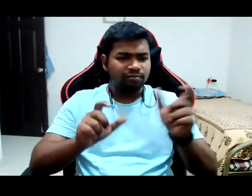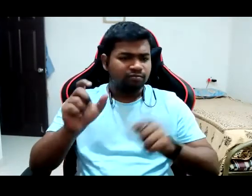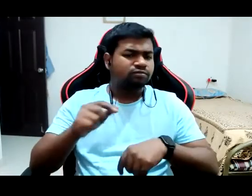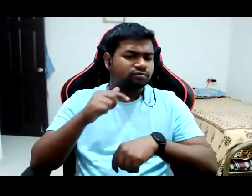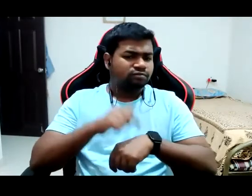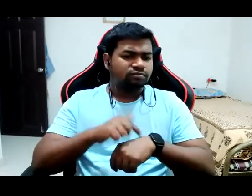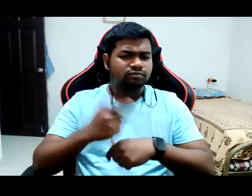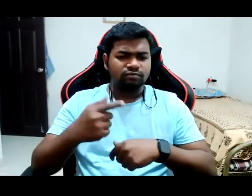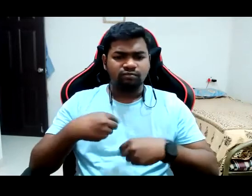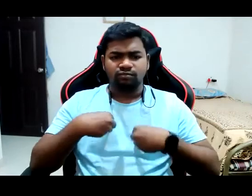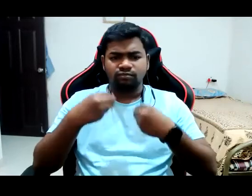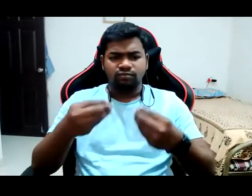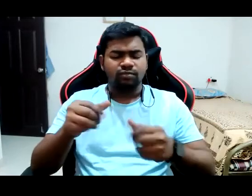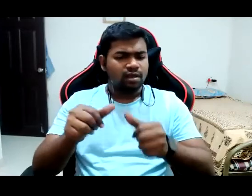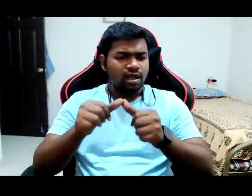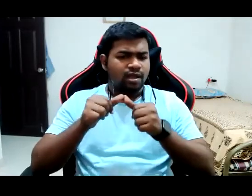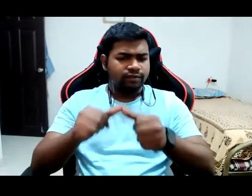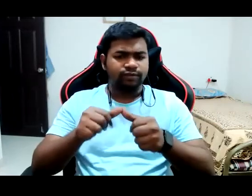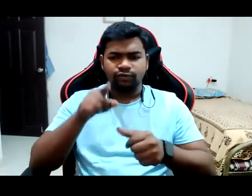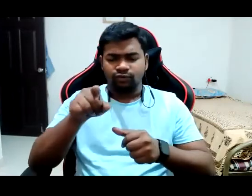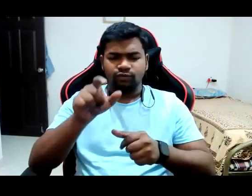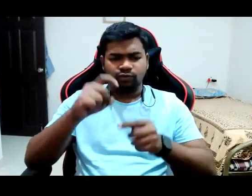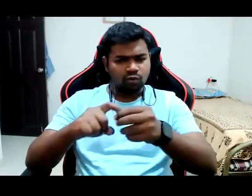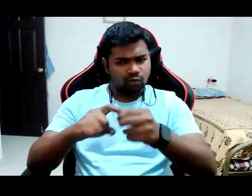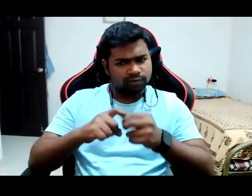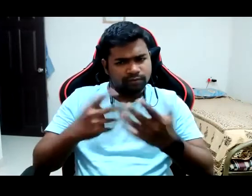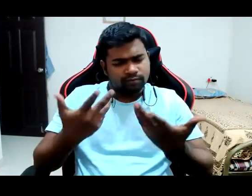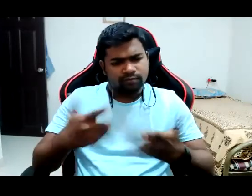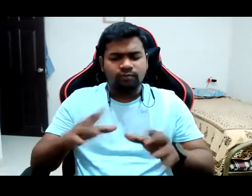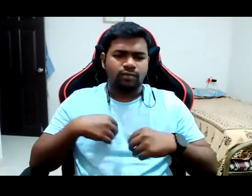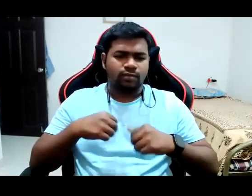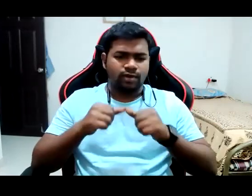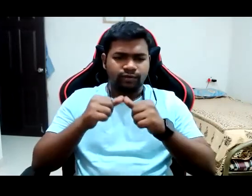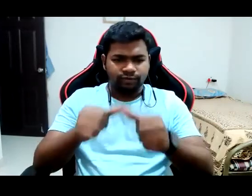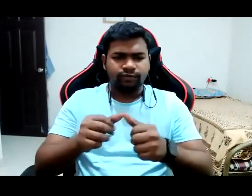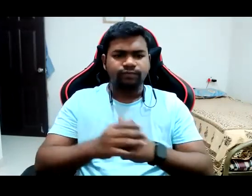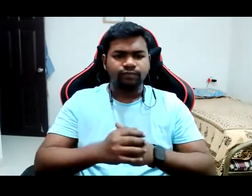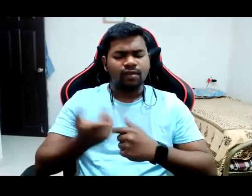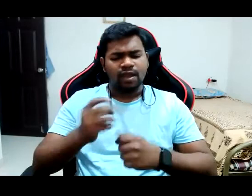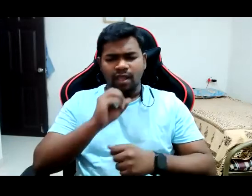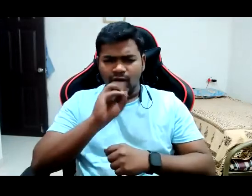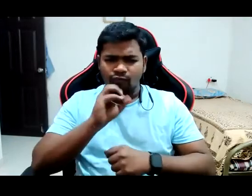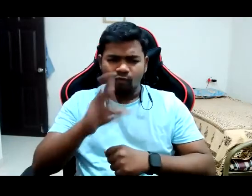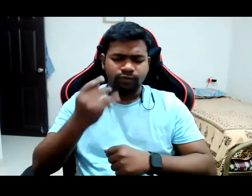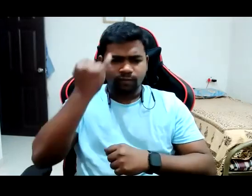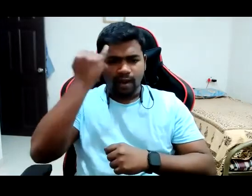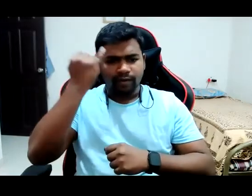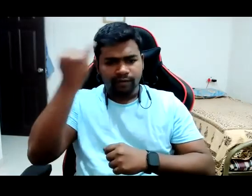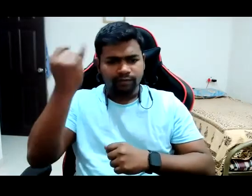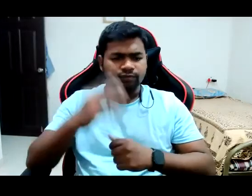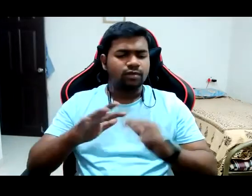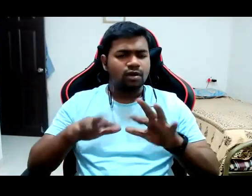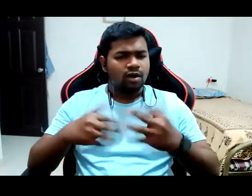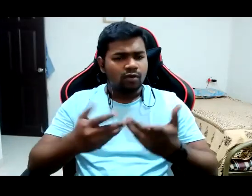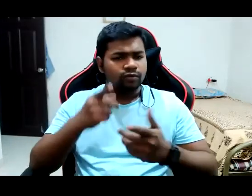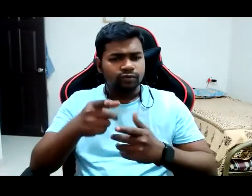and spend answering your questions, any questions that you might have about team formation or ideas or how to just